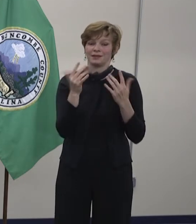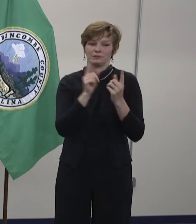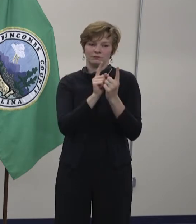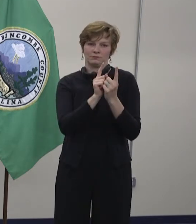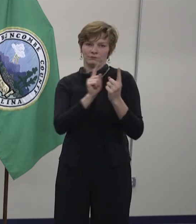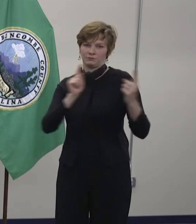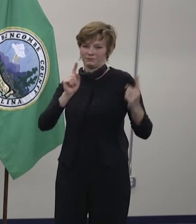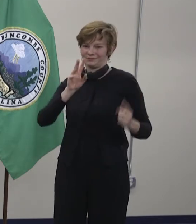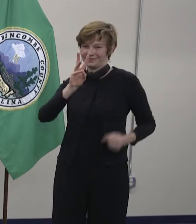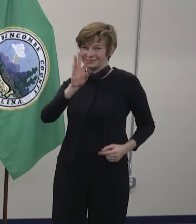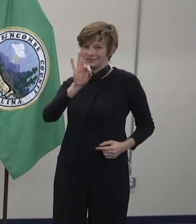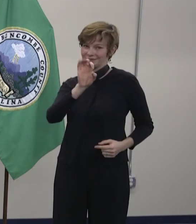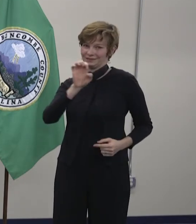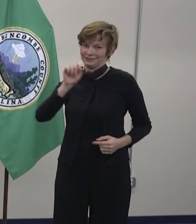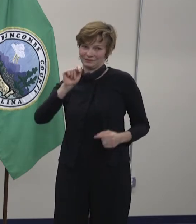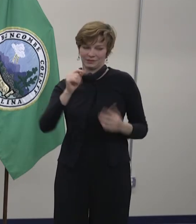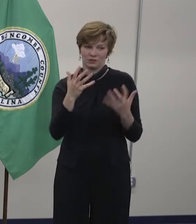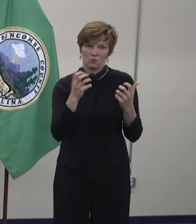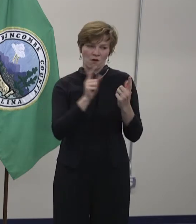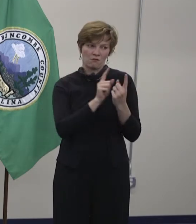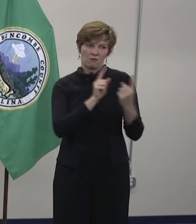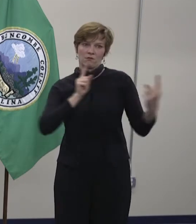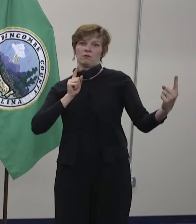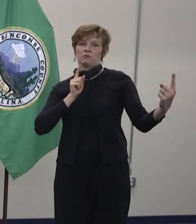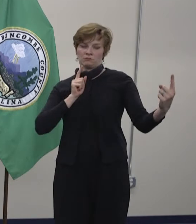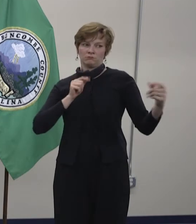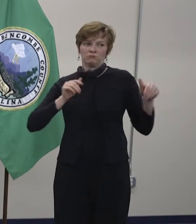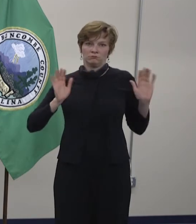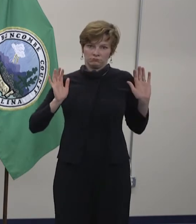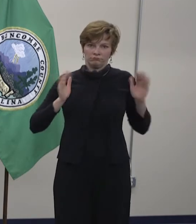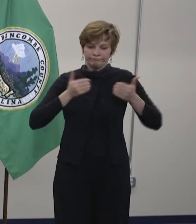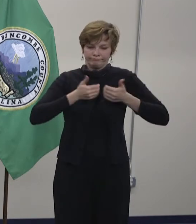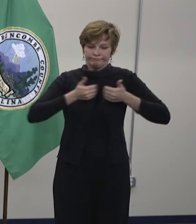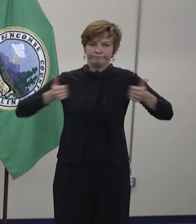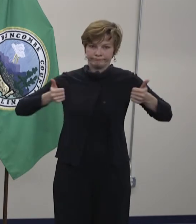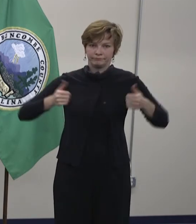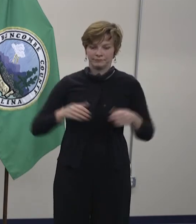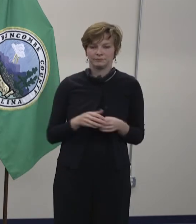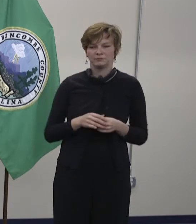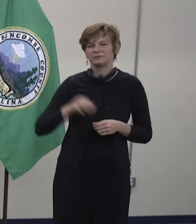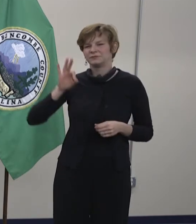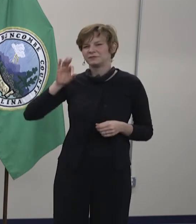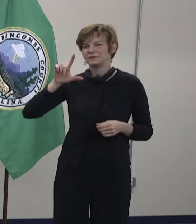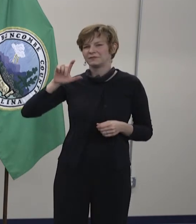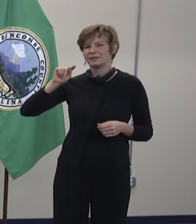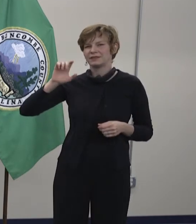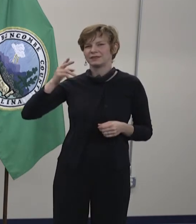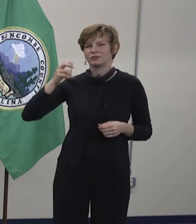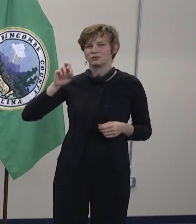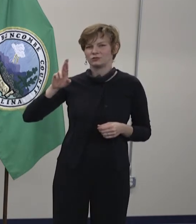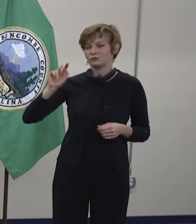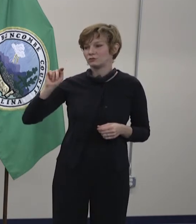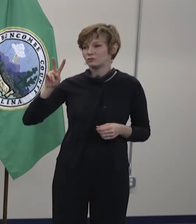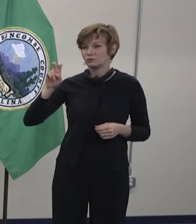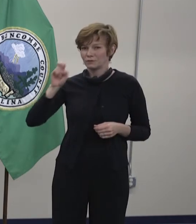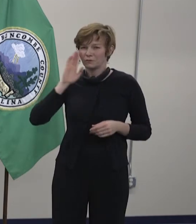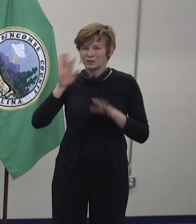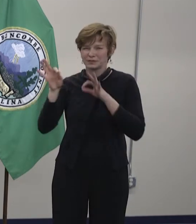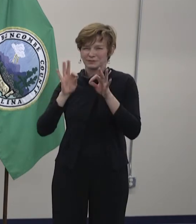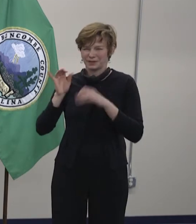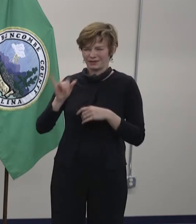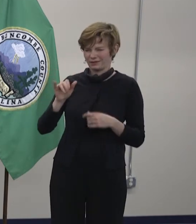other. Fletcher Tove will be talking to you more about phase 2.5 in just a few moments.